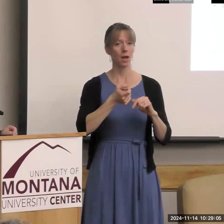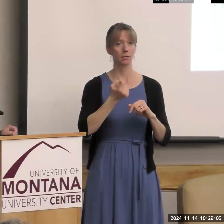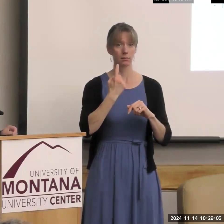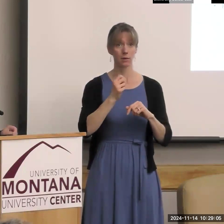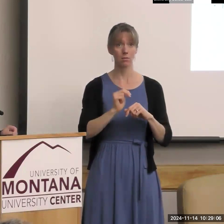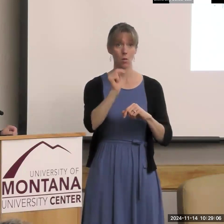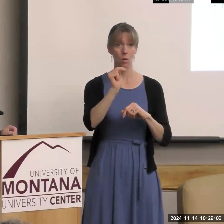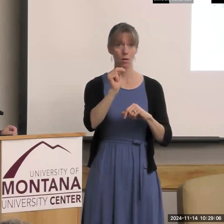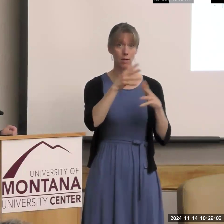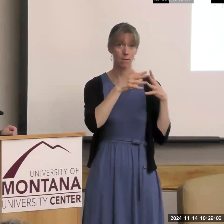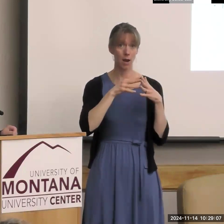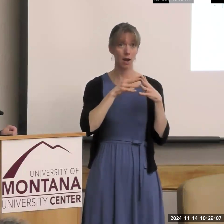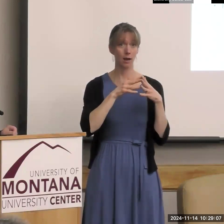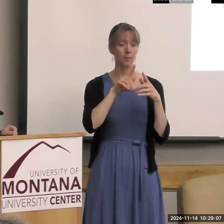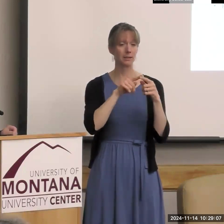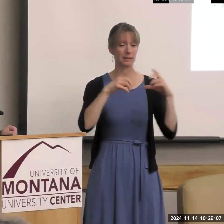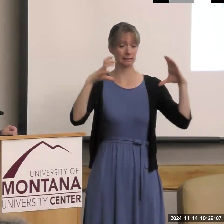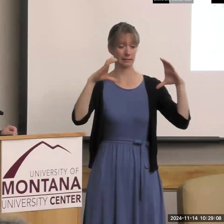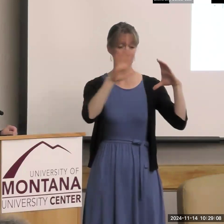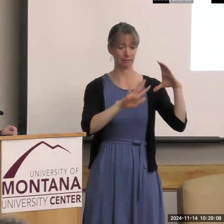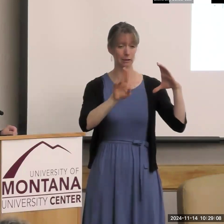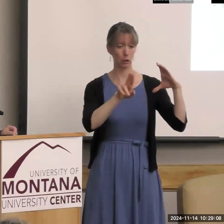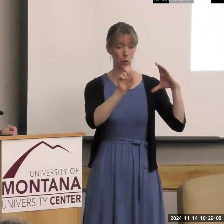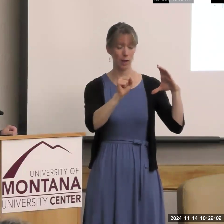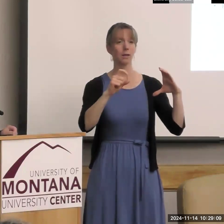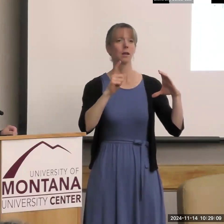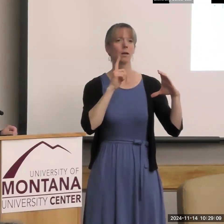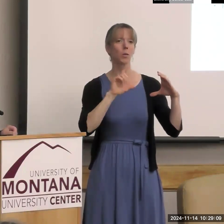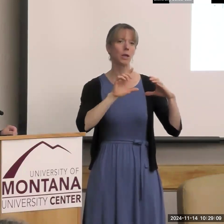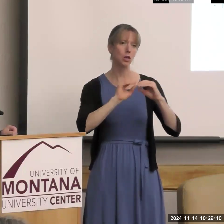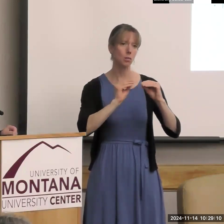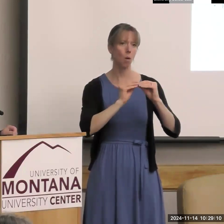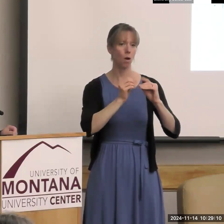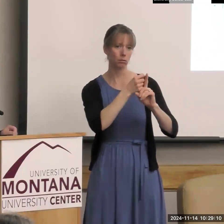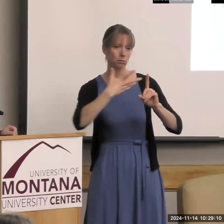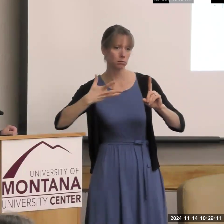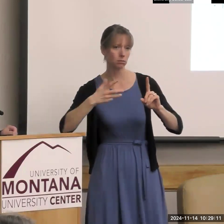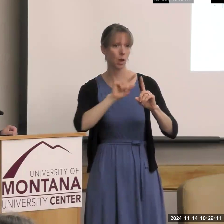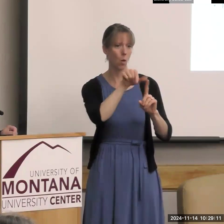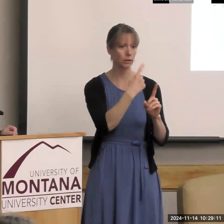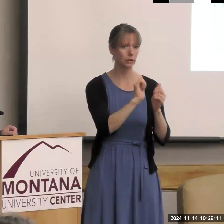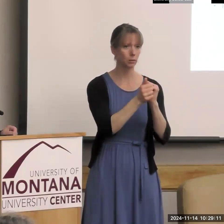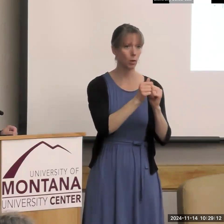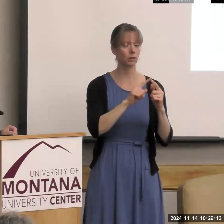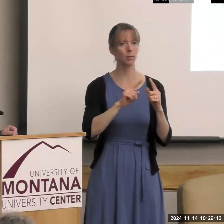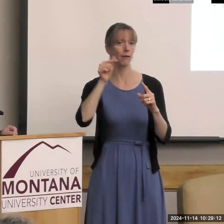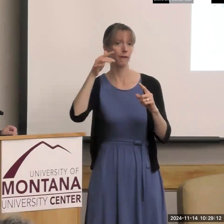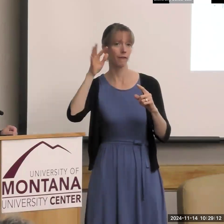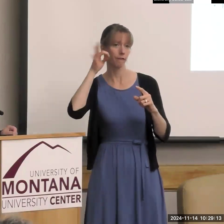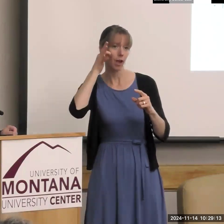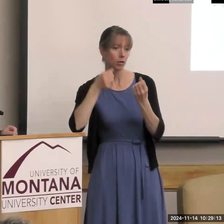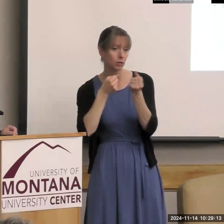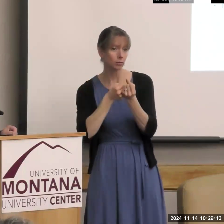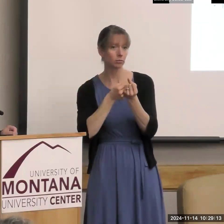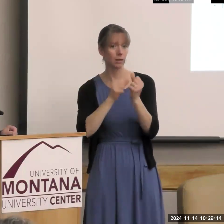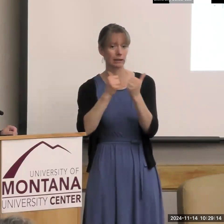very specifically in the United States, we do an awful lot of work beyond that. Through federally funded